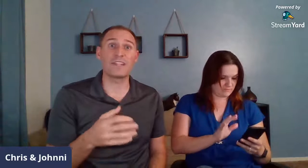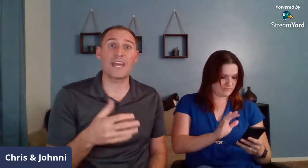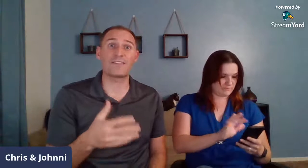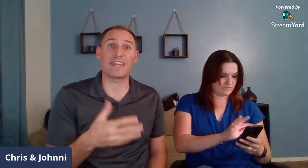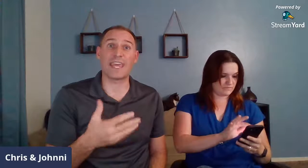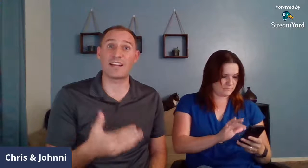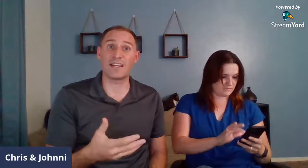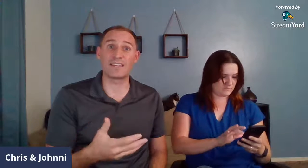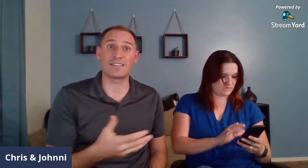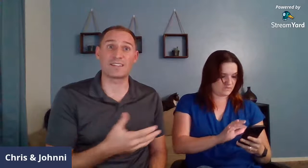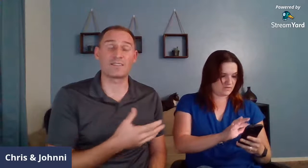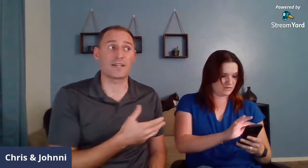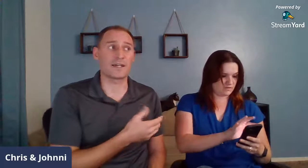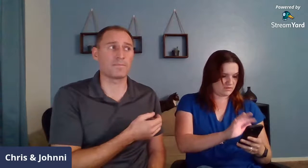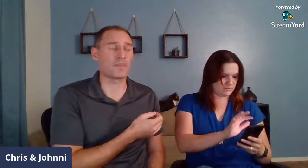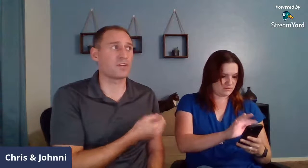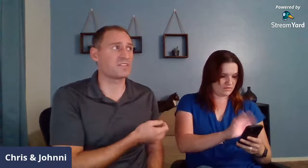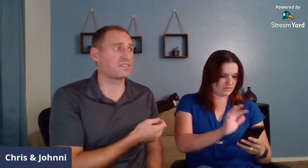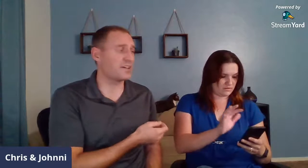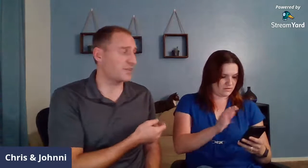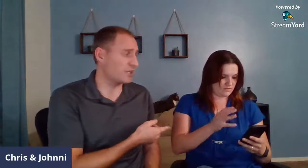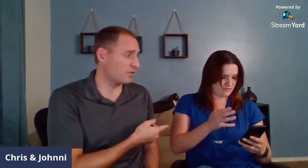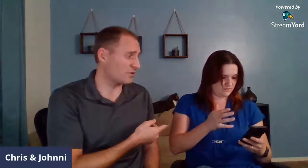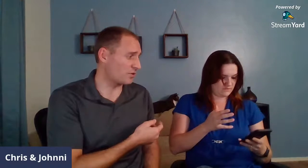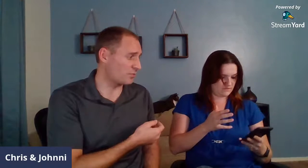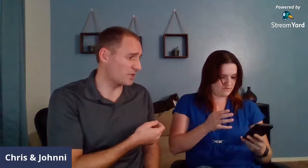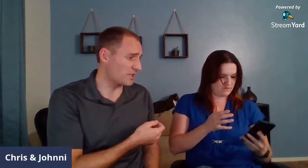have to analyze. And there was a song that you were interpreting.